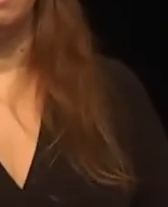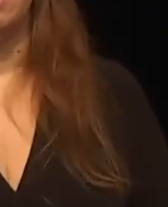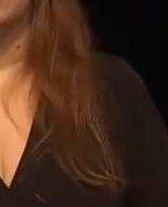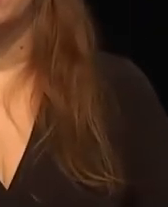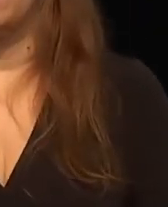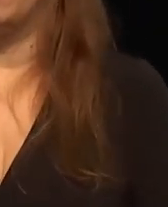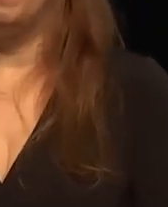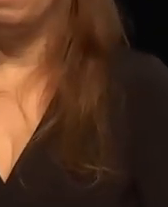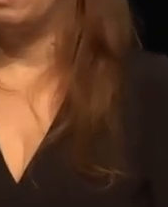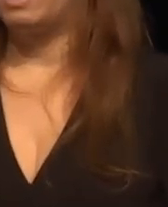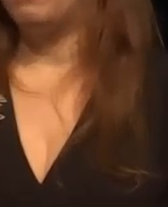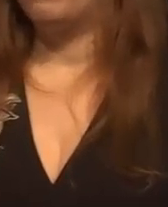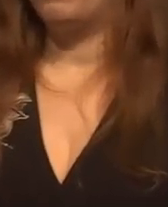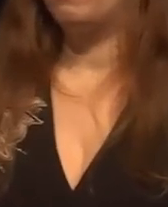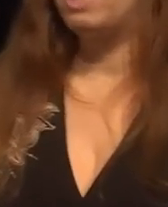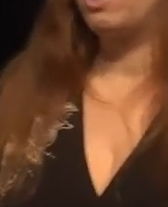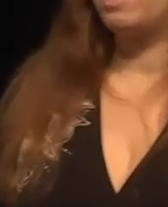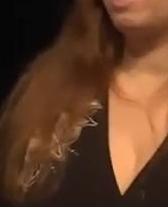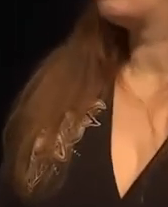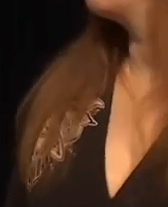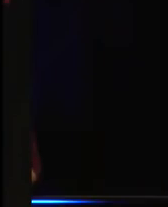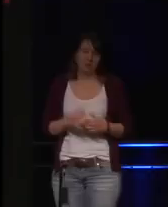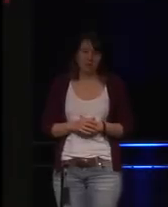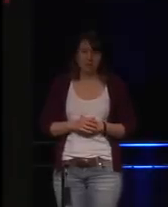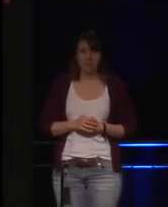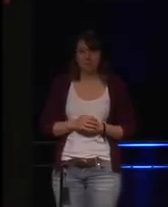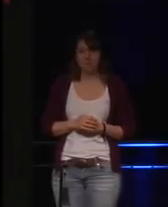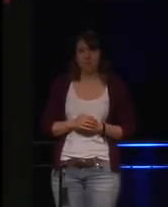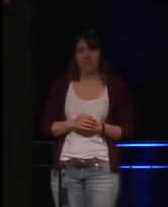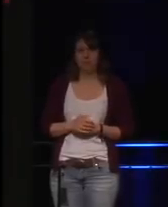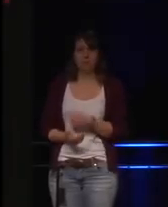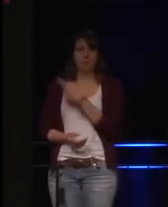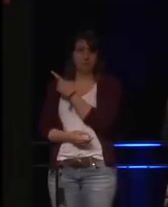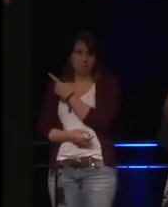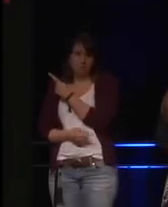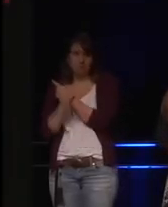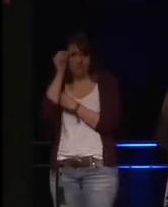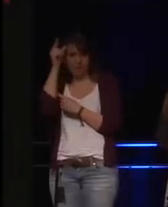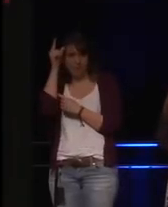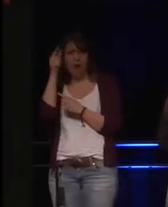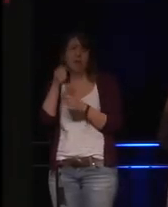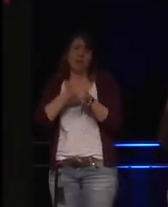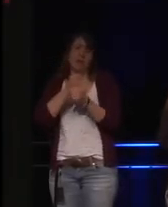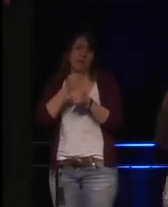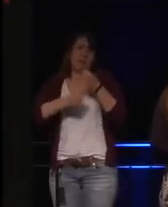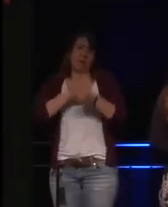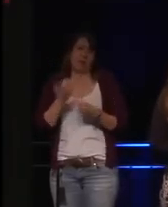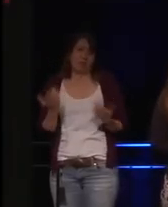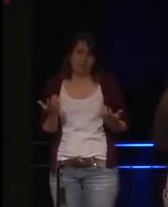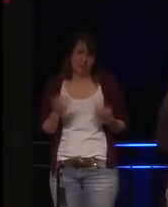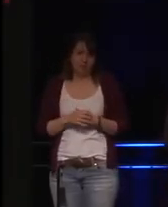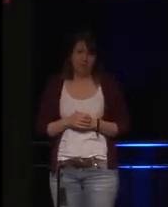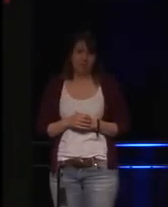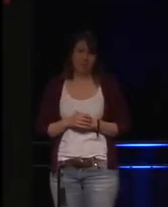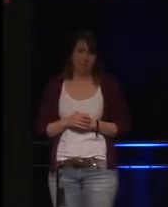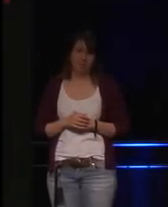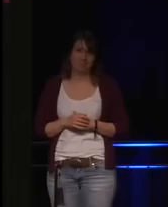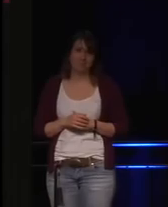stuff. Which is actually a smart coffee maker. That's,